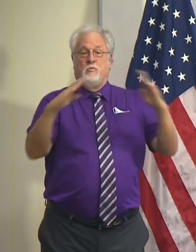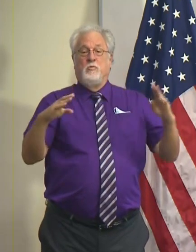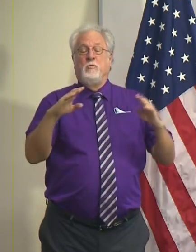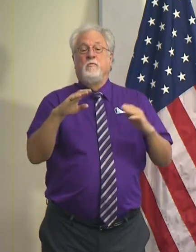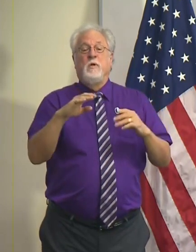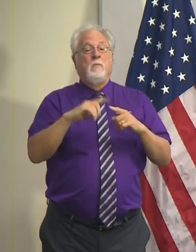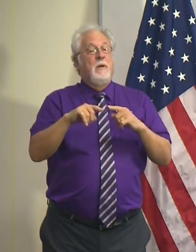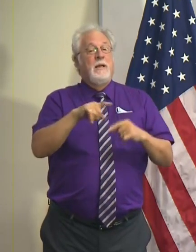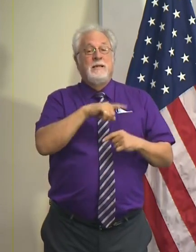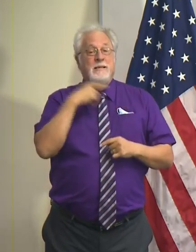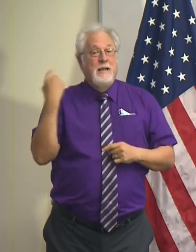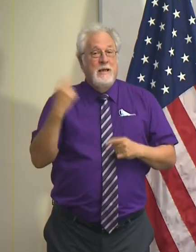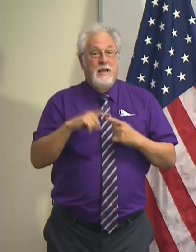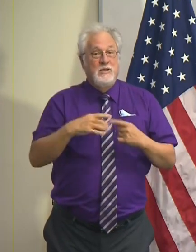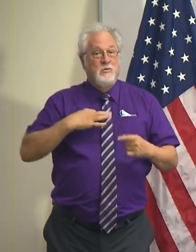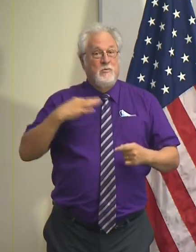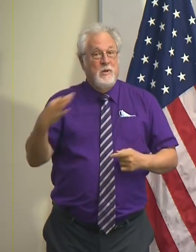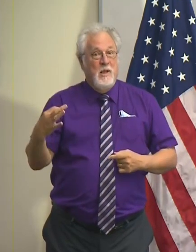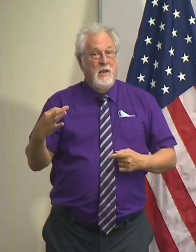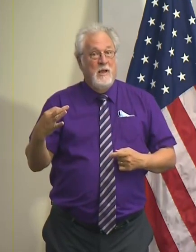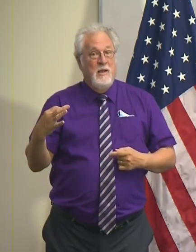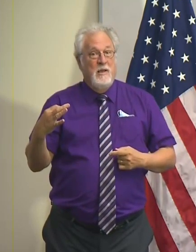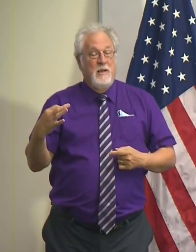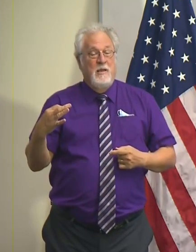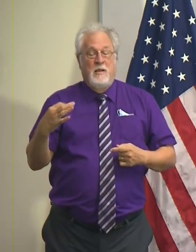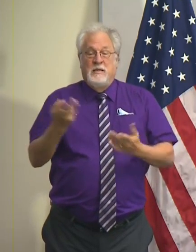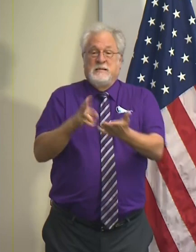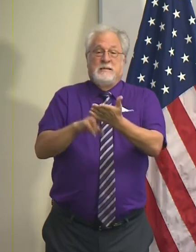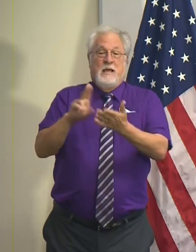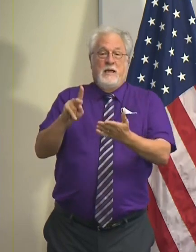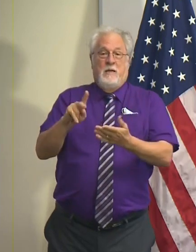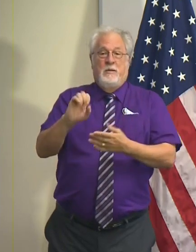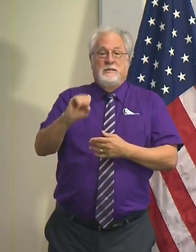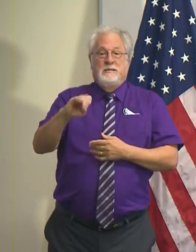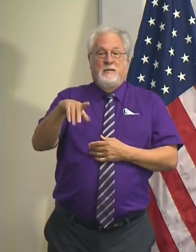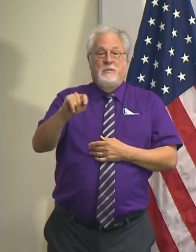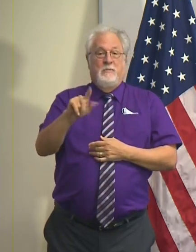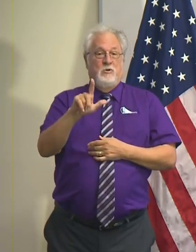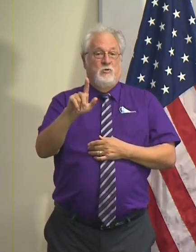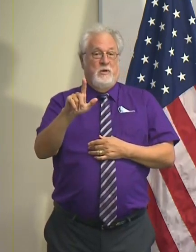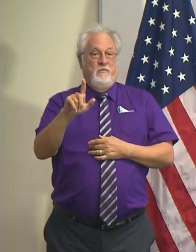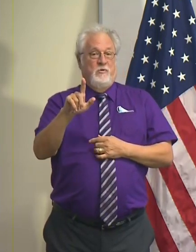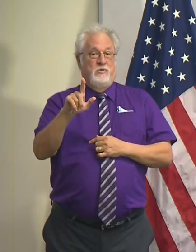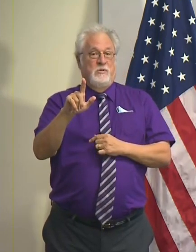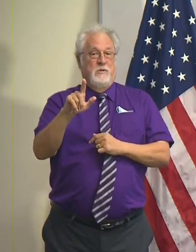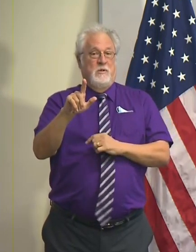but the deadline to apply to sign up for this program is September the 21st.